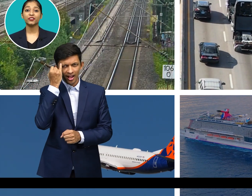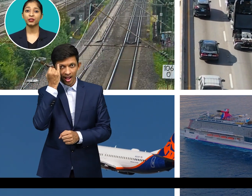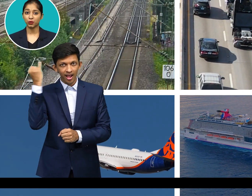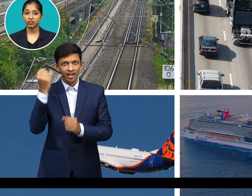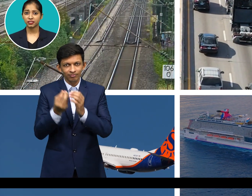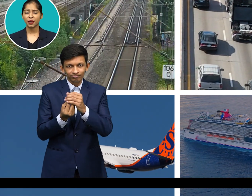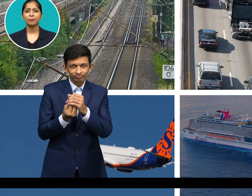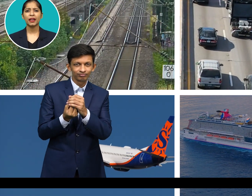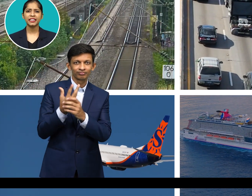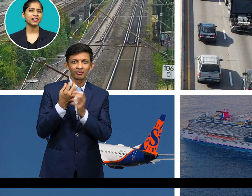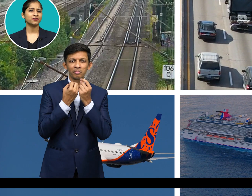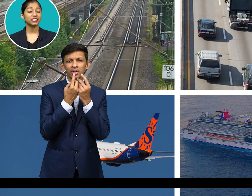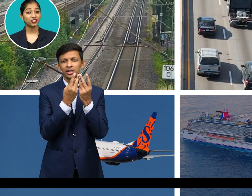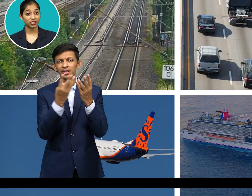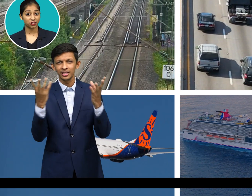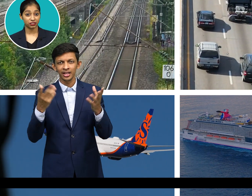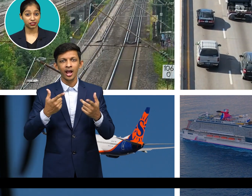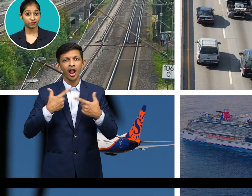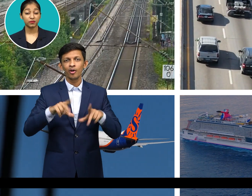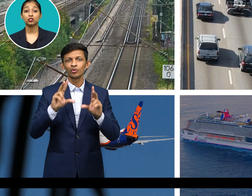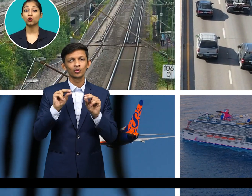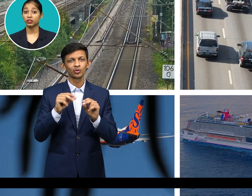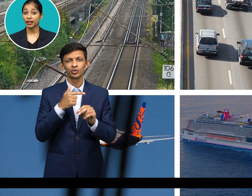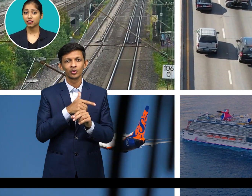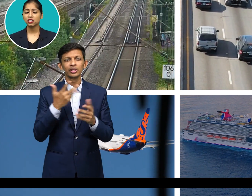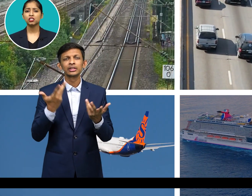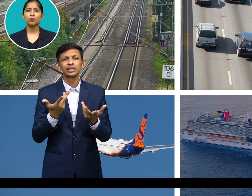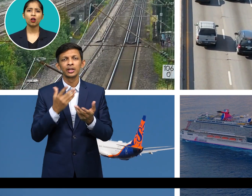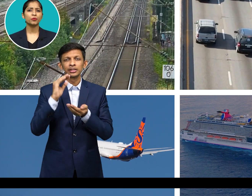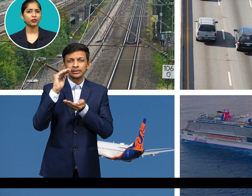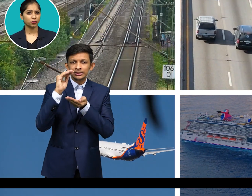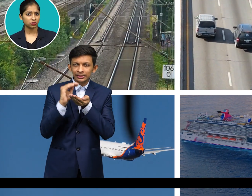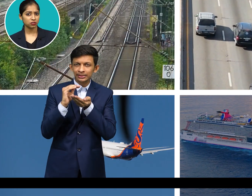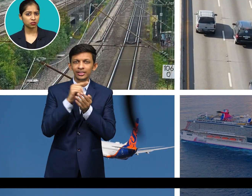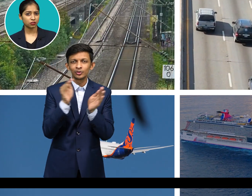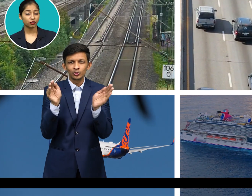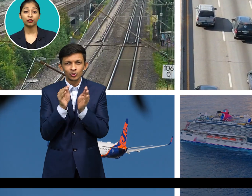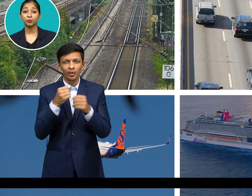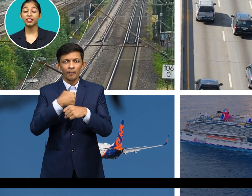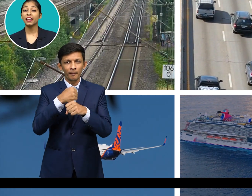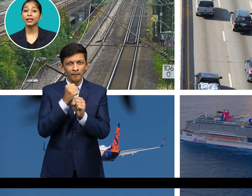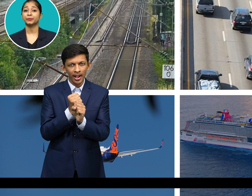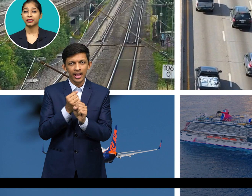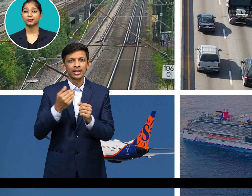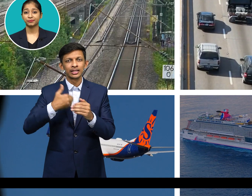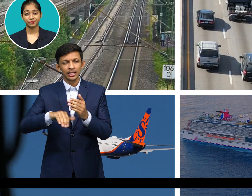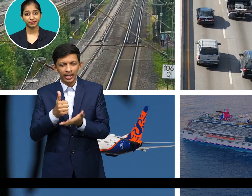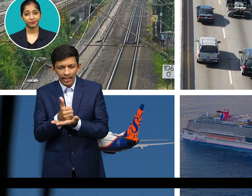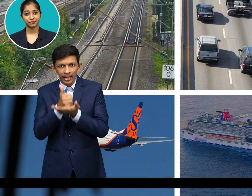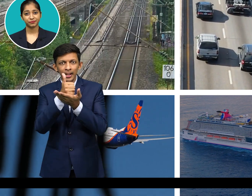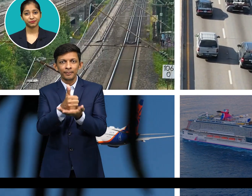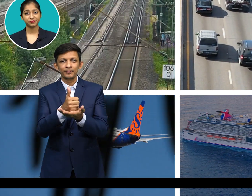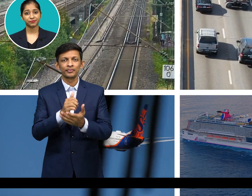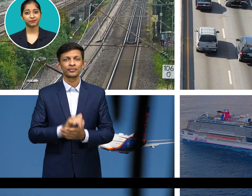also introduced many restrictions so that small producers could be helped.